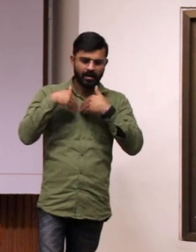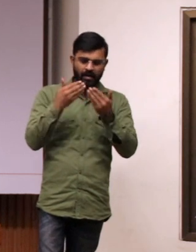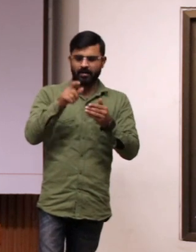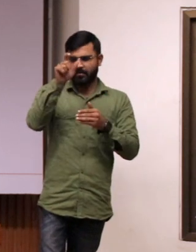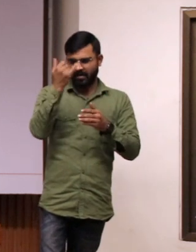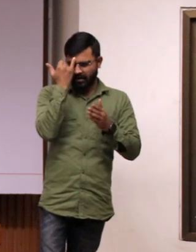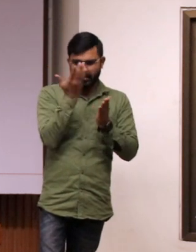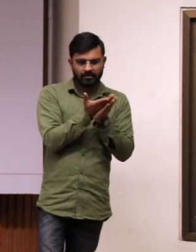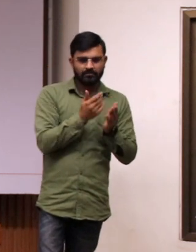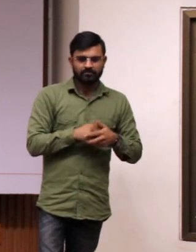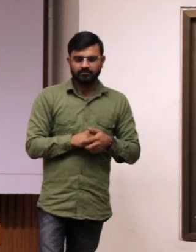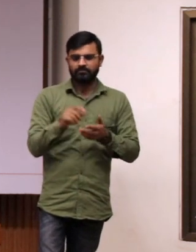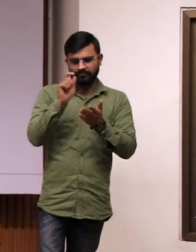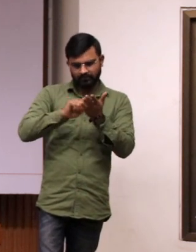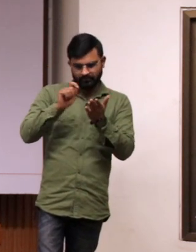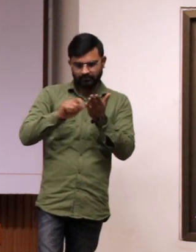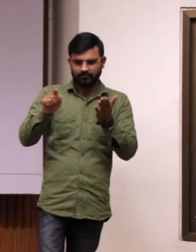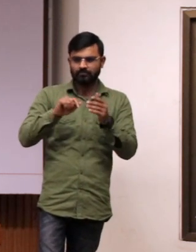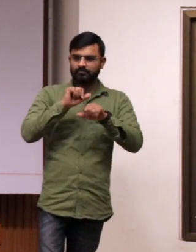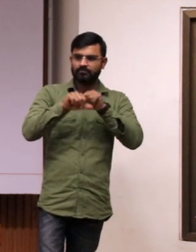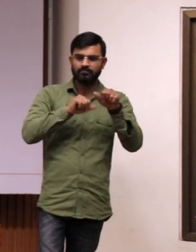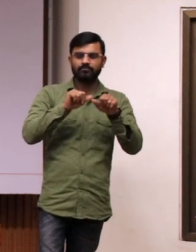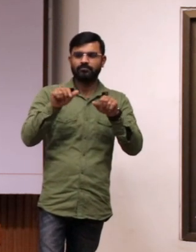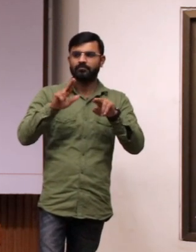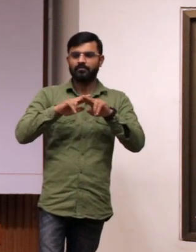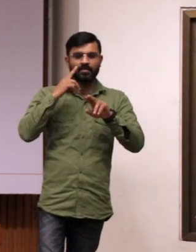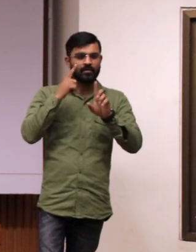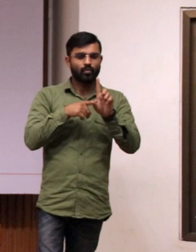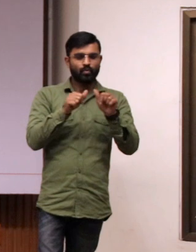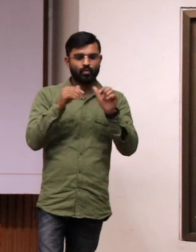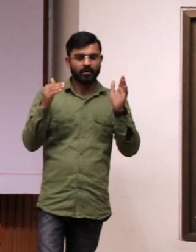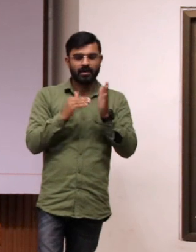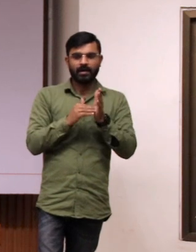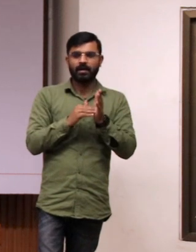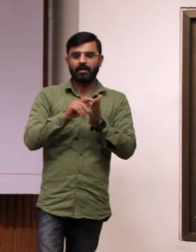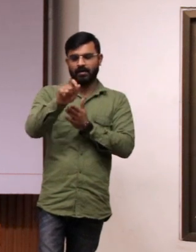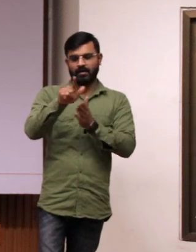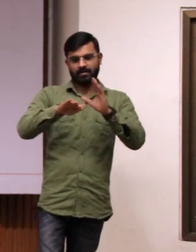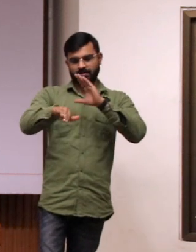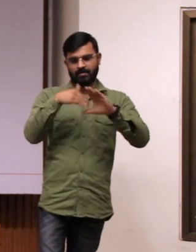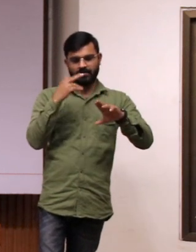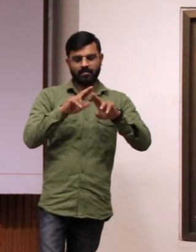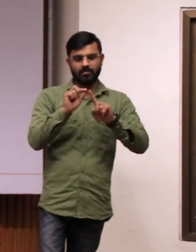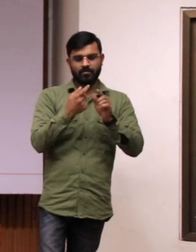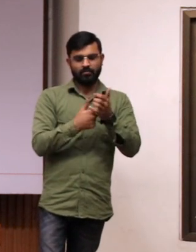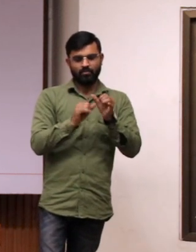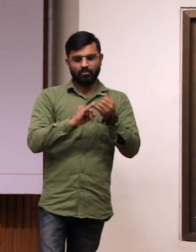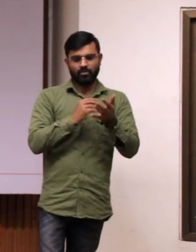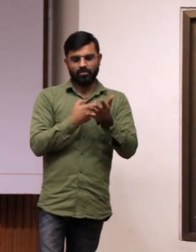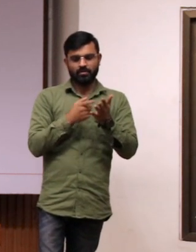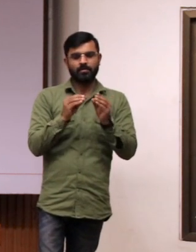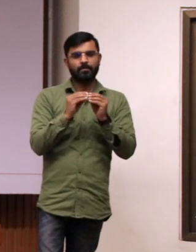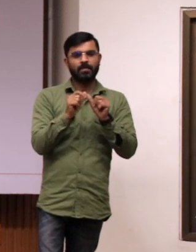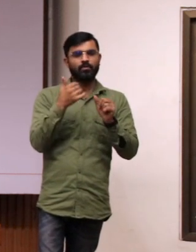somebody suggested him that please write to Professor Babu or Faiyaz. So he written one email to Professor Babu. Professor Babu has given my